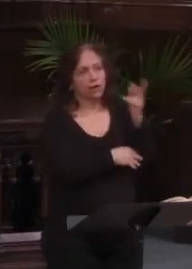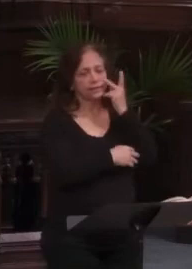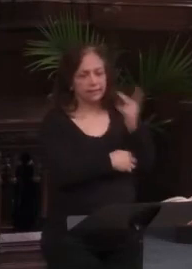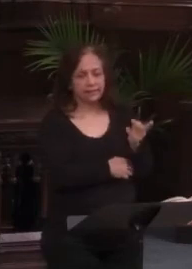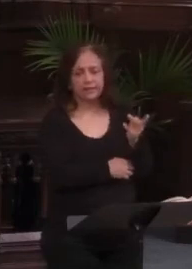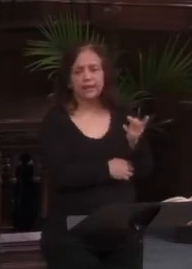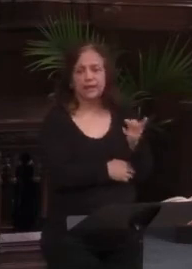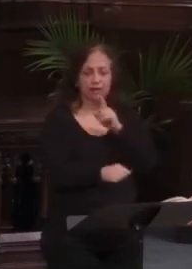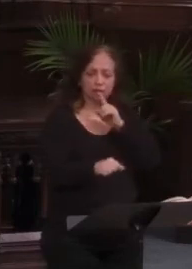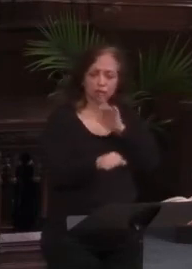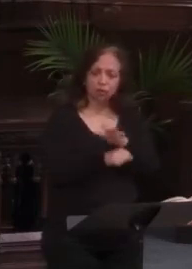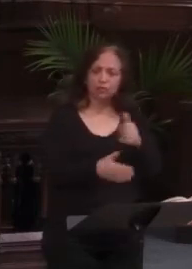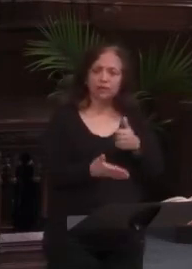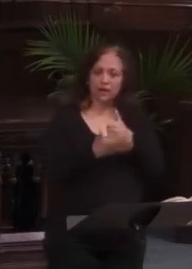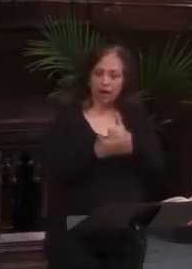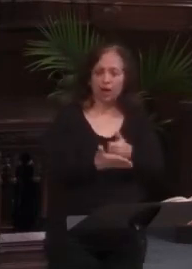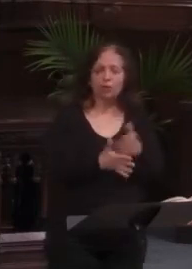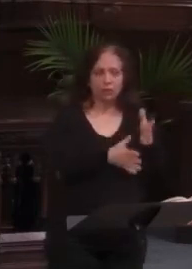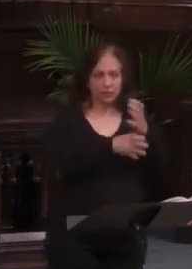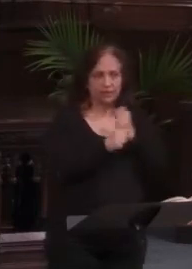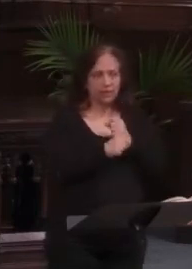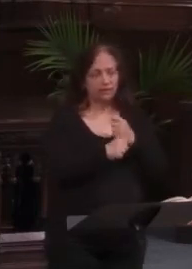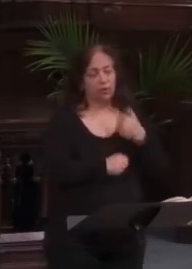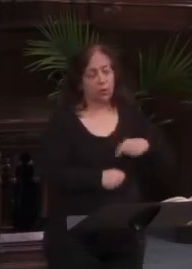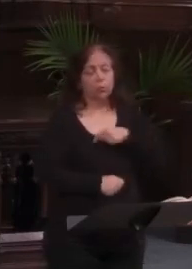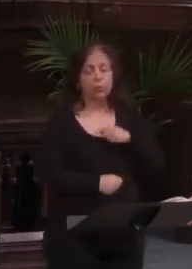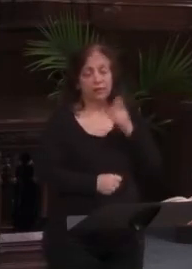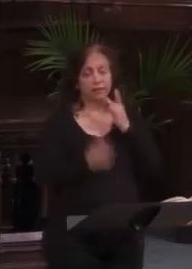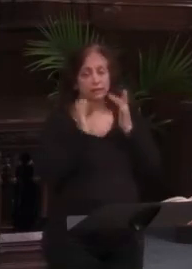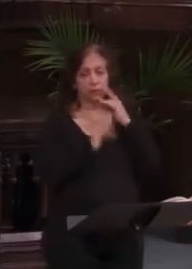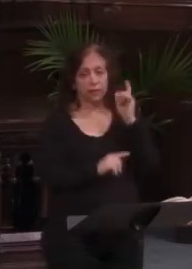that assurance and help that we so desperately need.